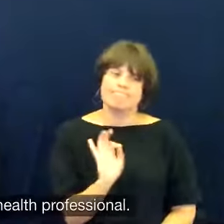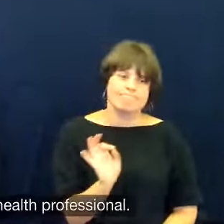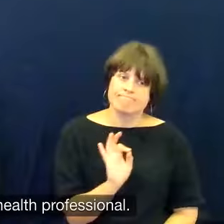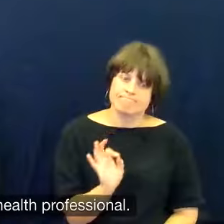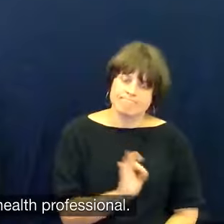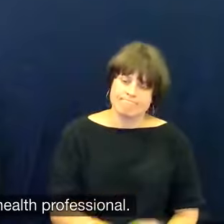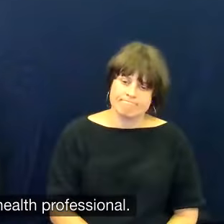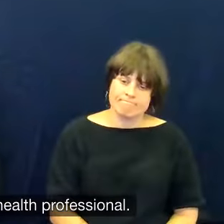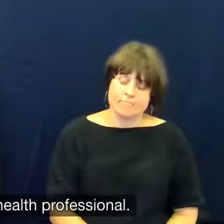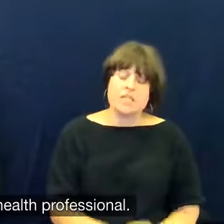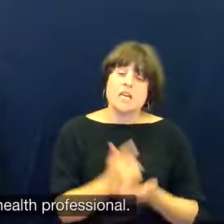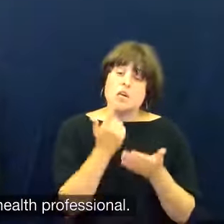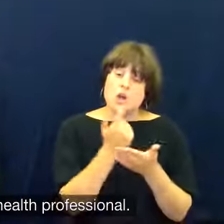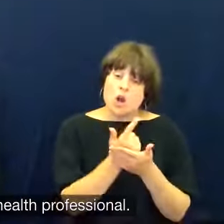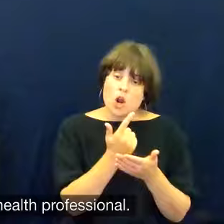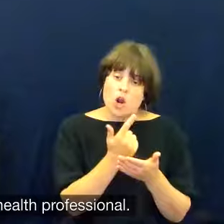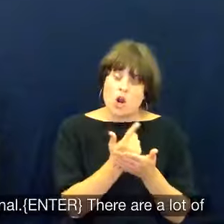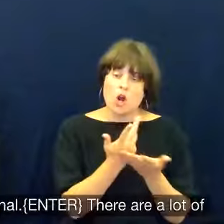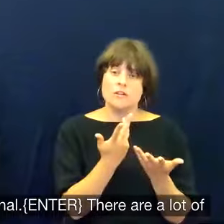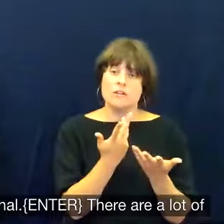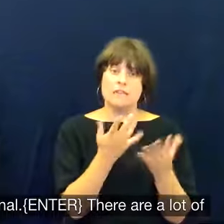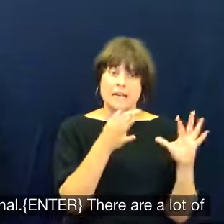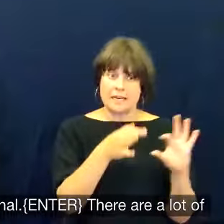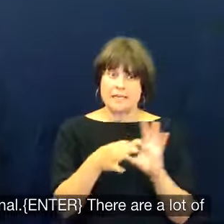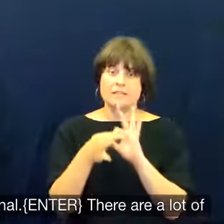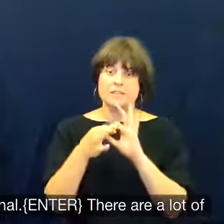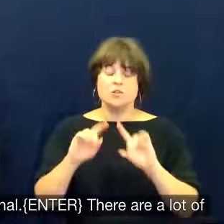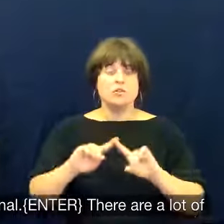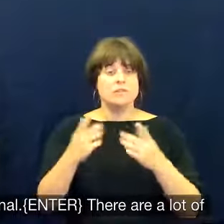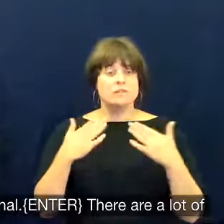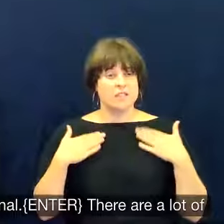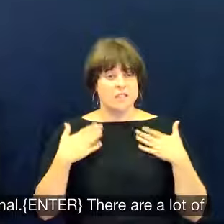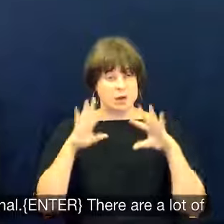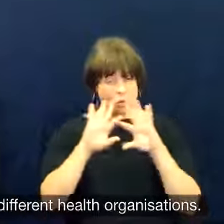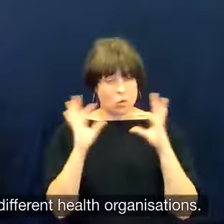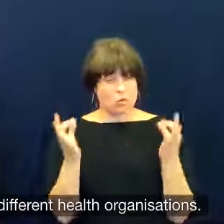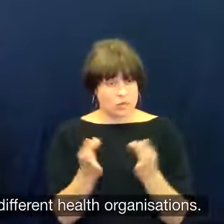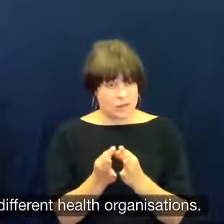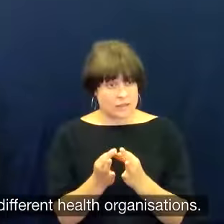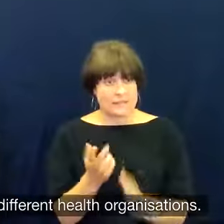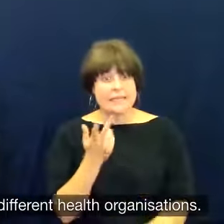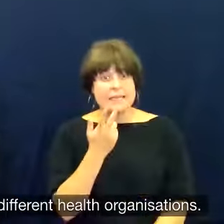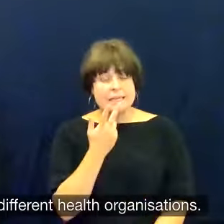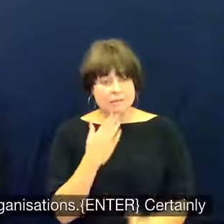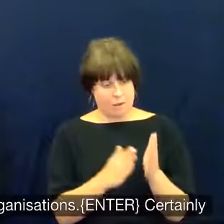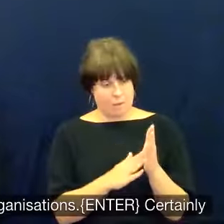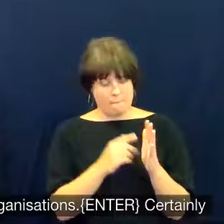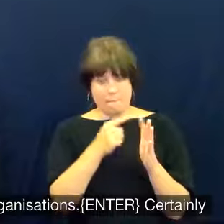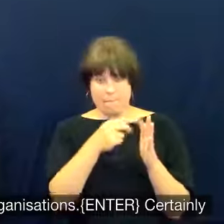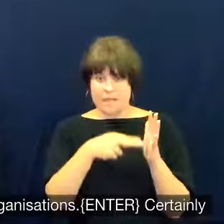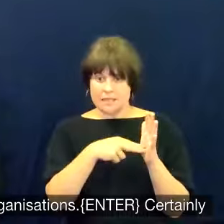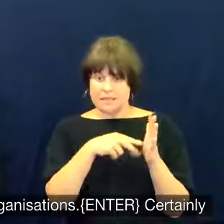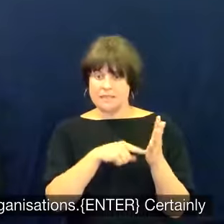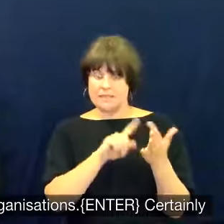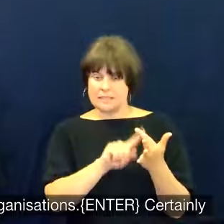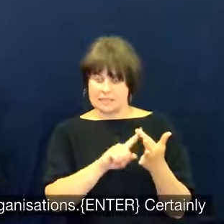lot of links to different health organisations. And certainly if the mentee was raising a lot of health